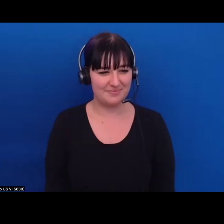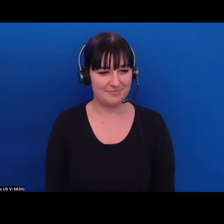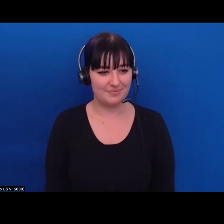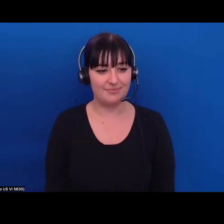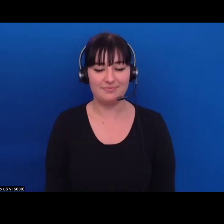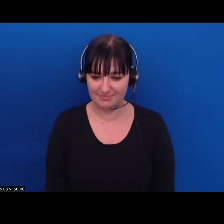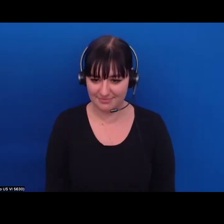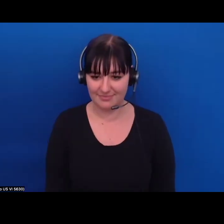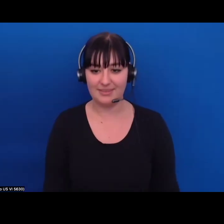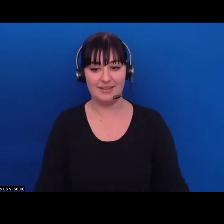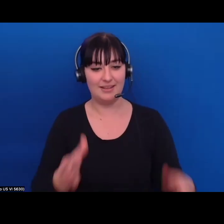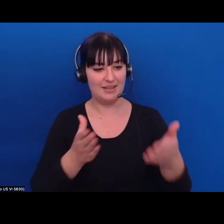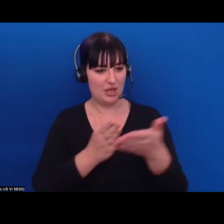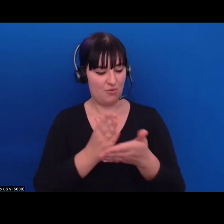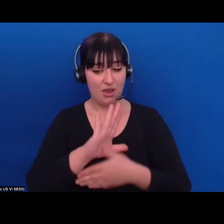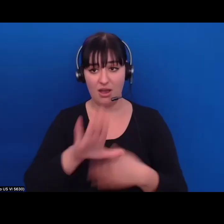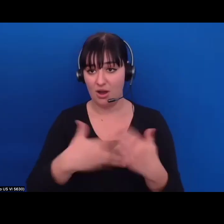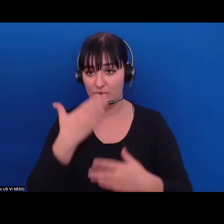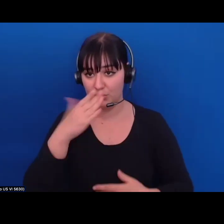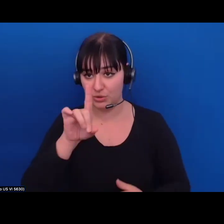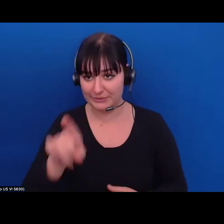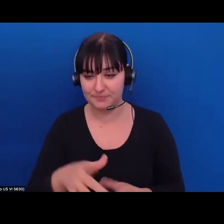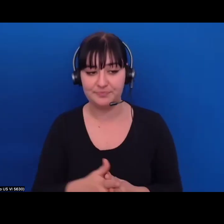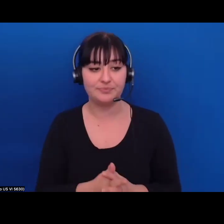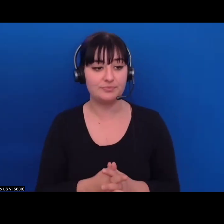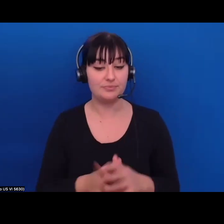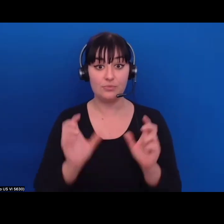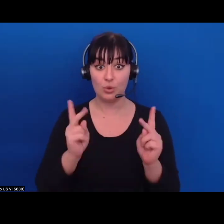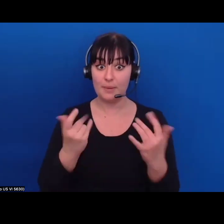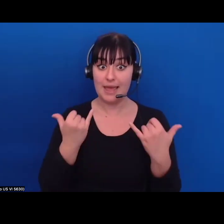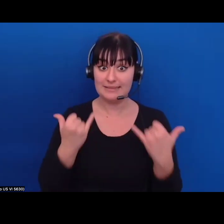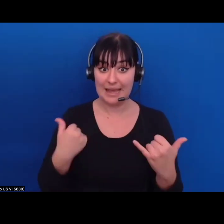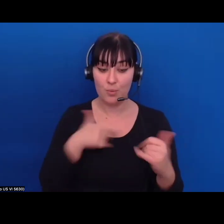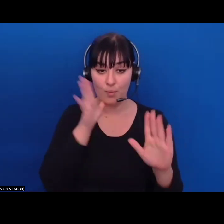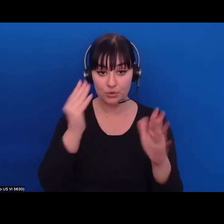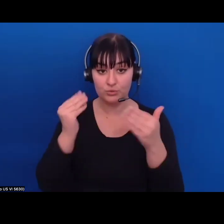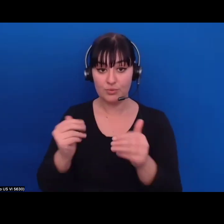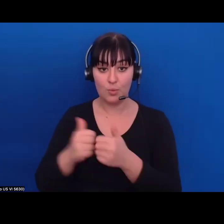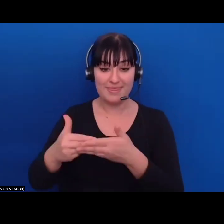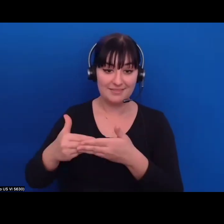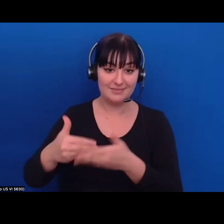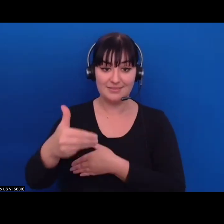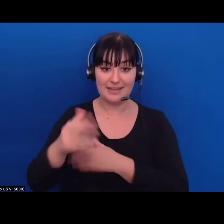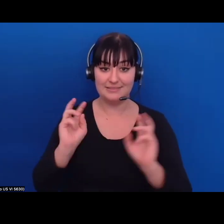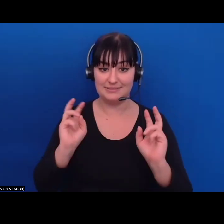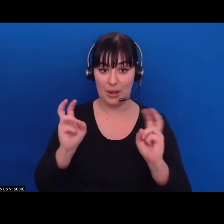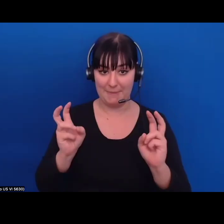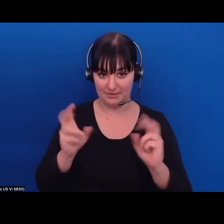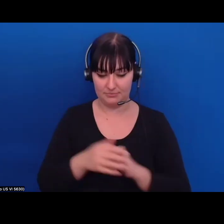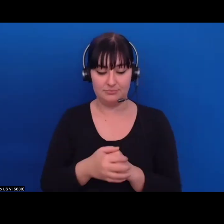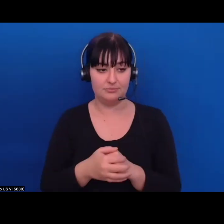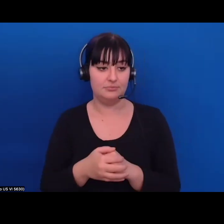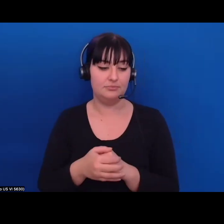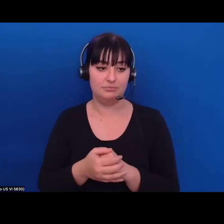All right, all very good questions. Okay, so now we're going to move forward with the next topic, which